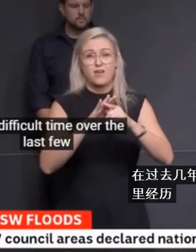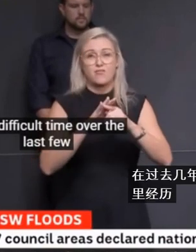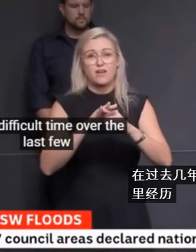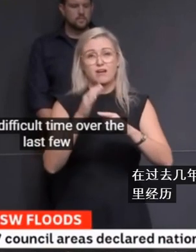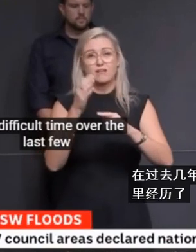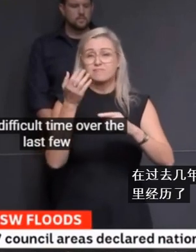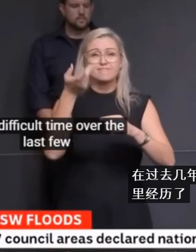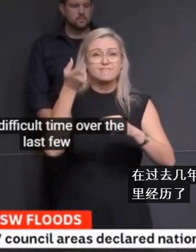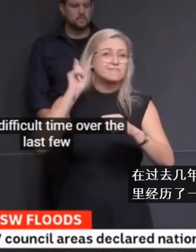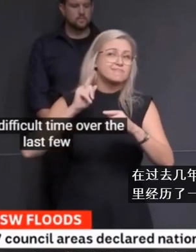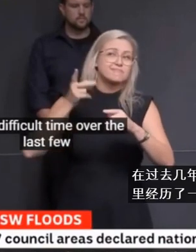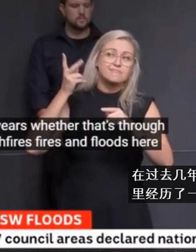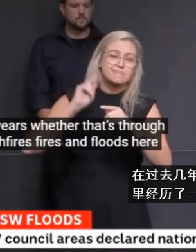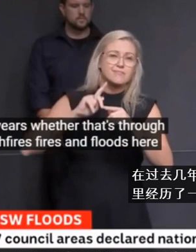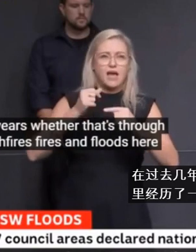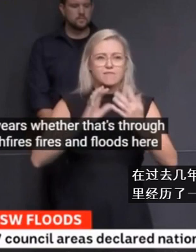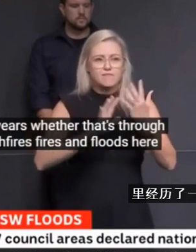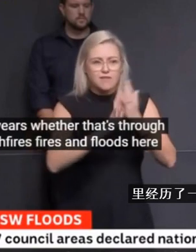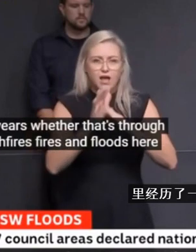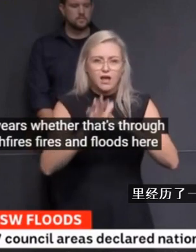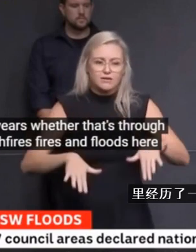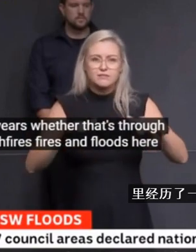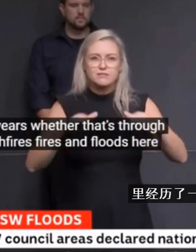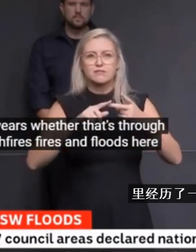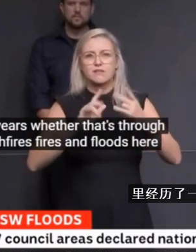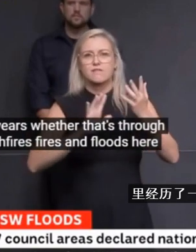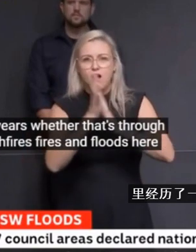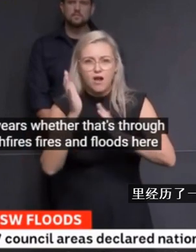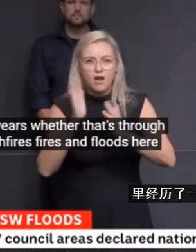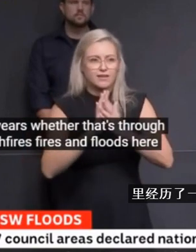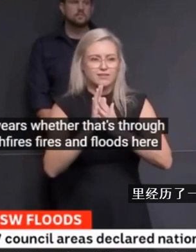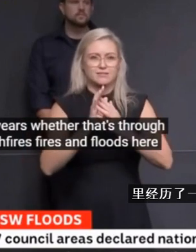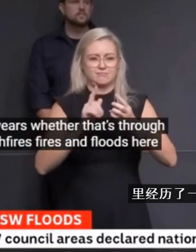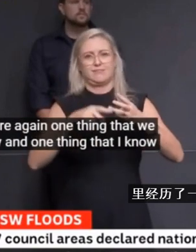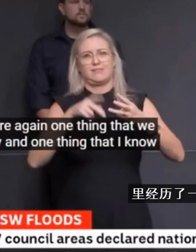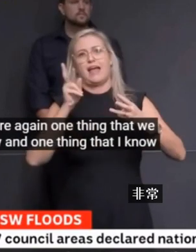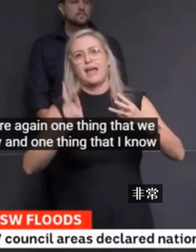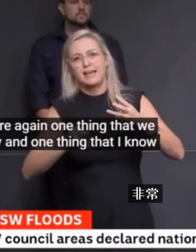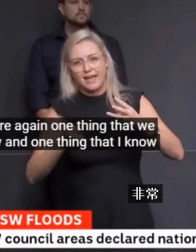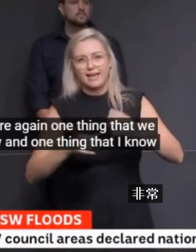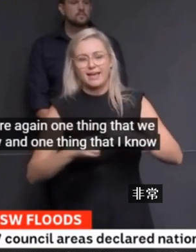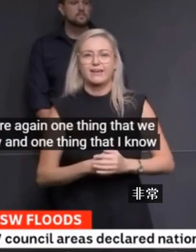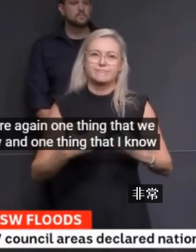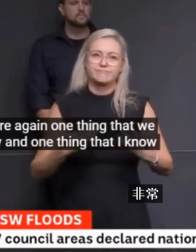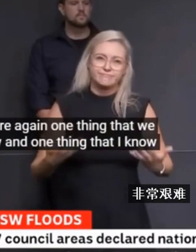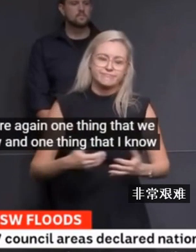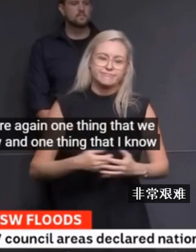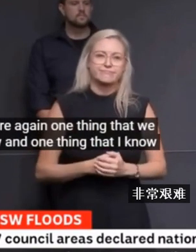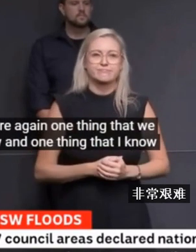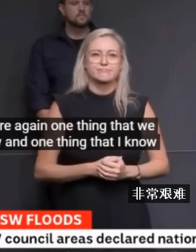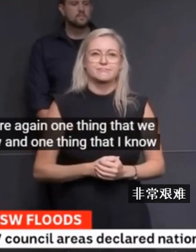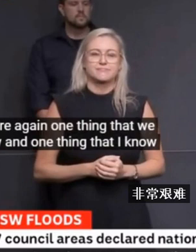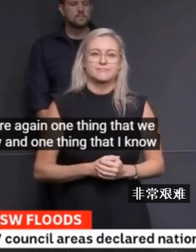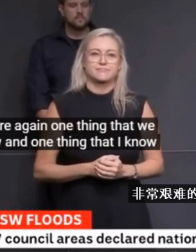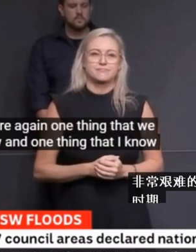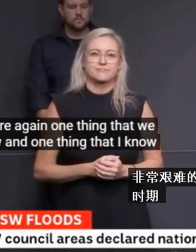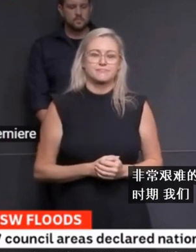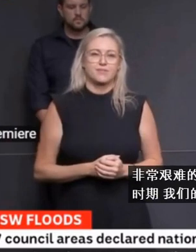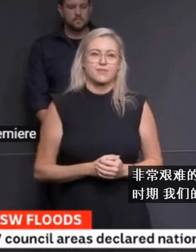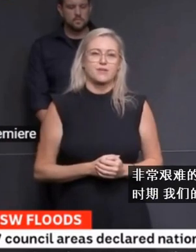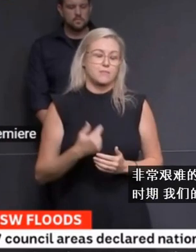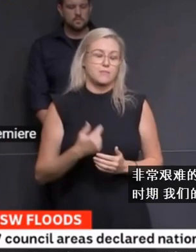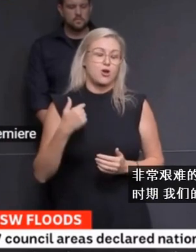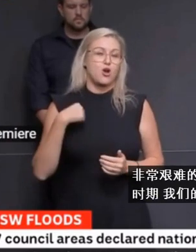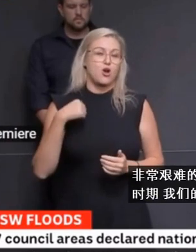through bushfires and floods, and here we are again. One thing that we know, and one thing that I know as Premier, is that